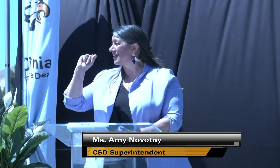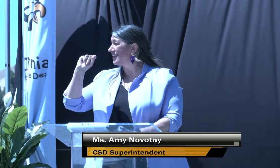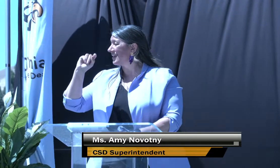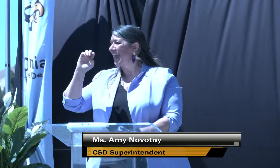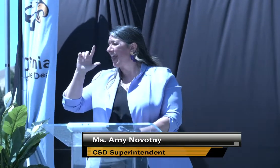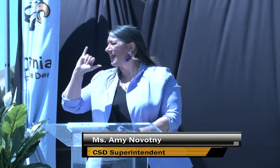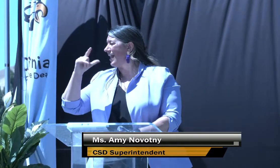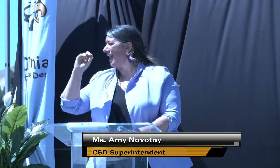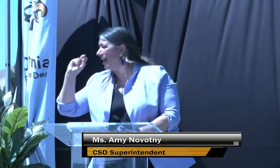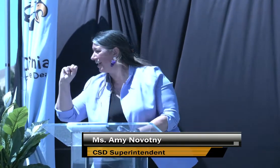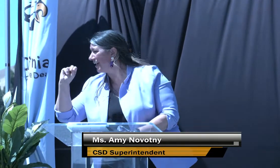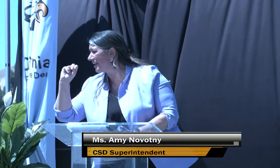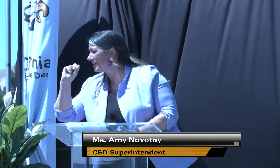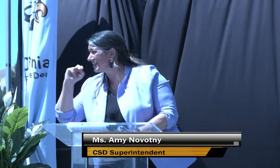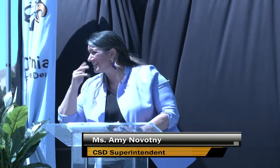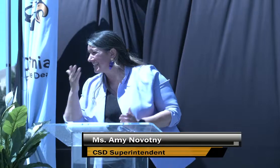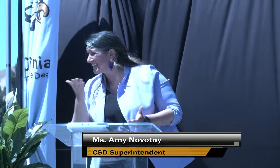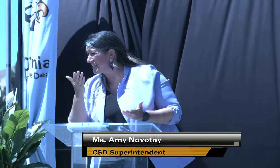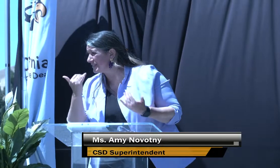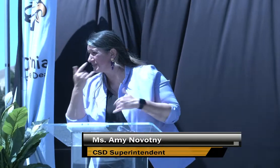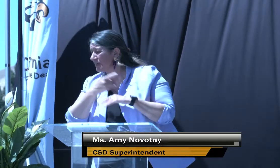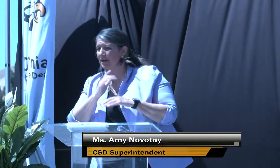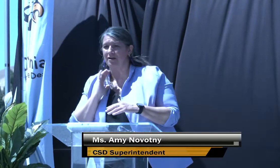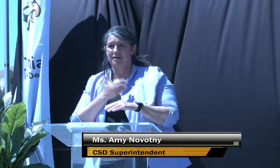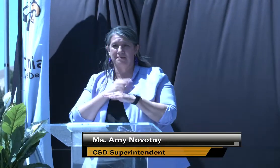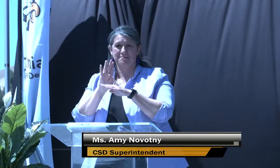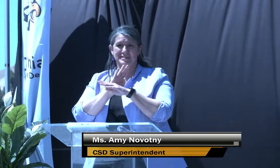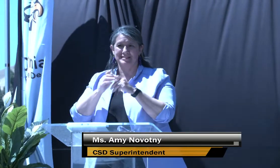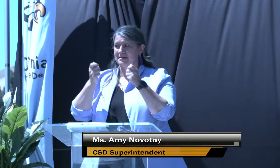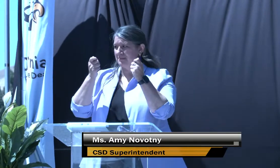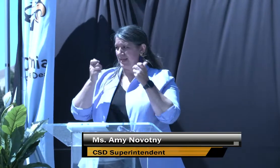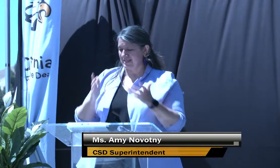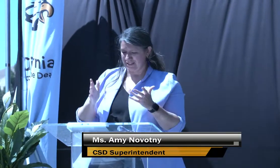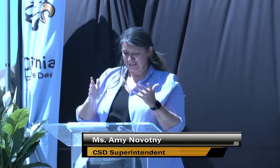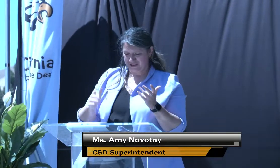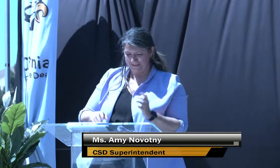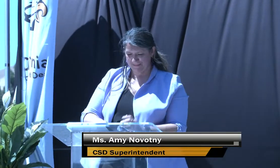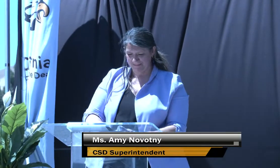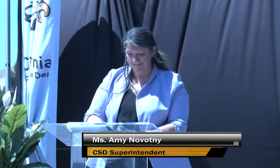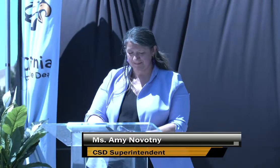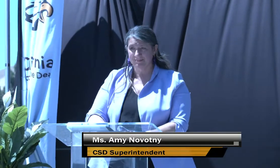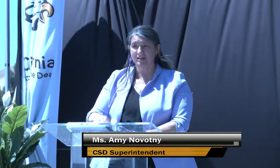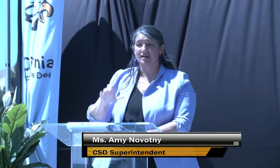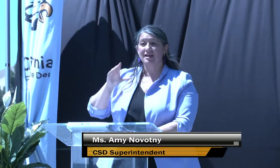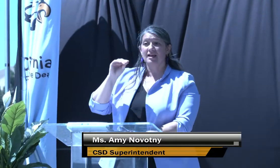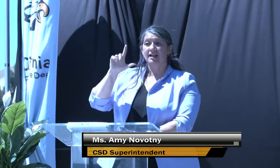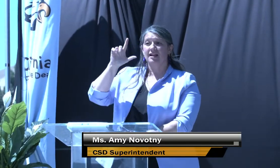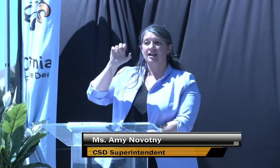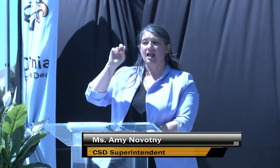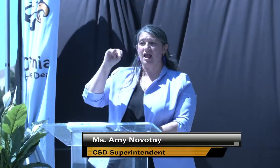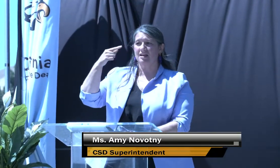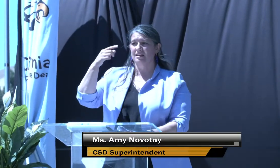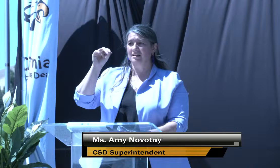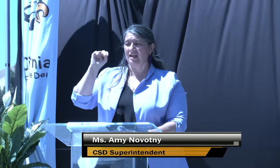Charles. Could you find the names? Oh, I'm sorry. Being busy being a manager.